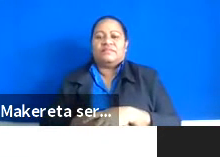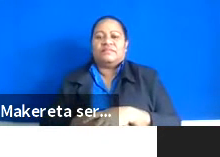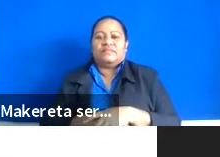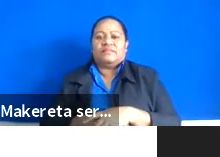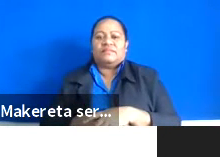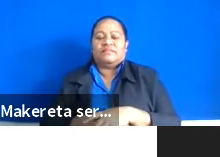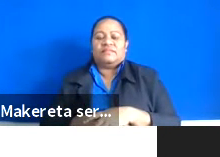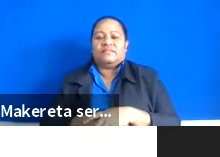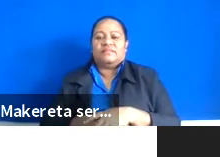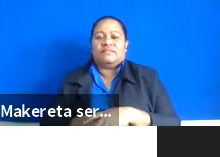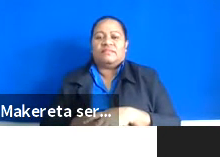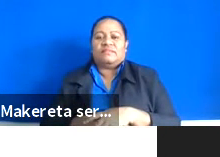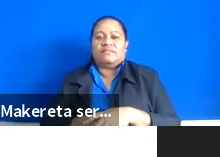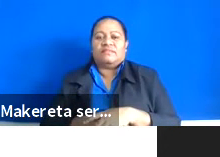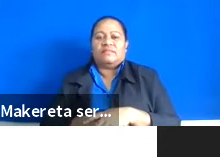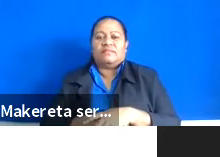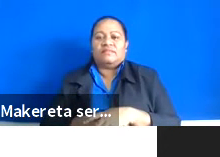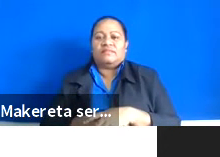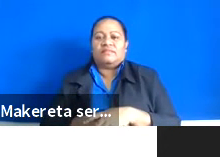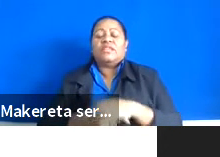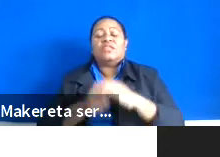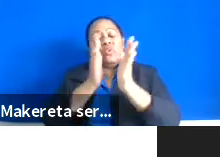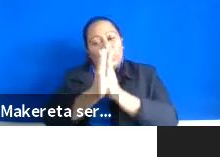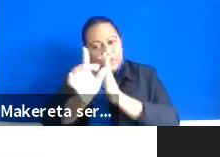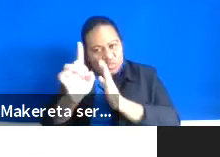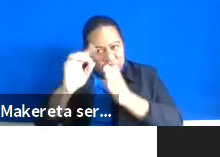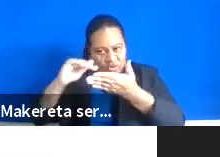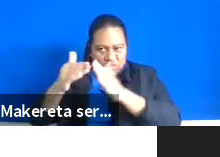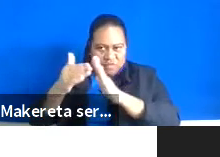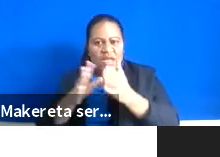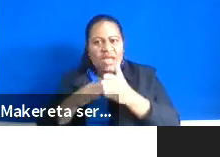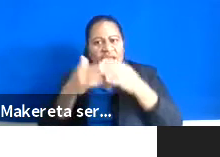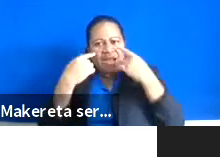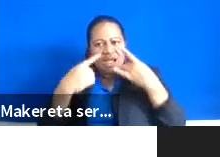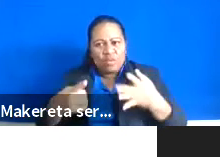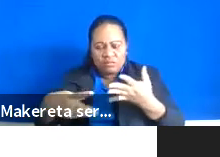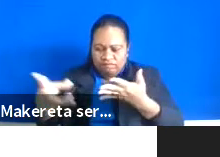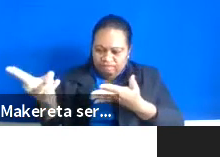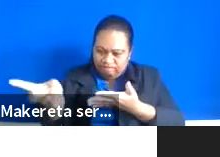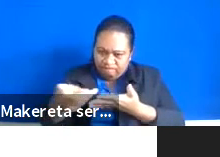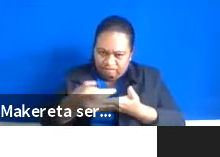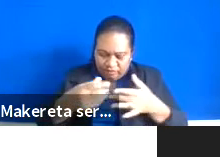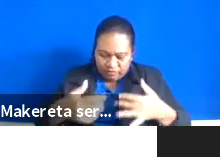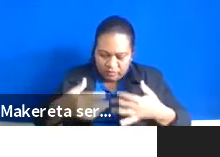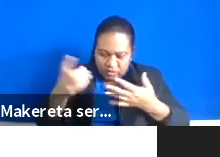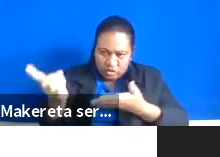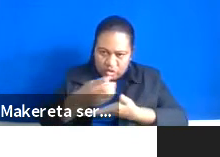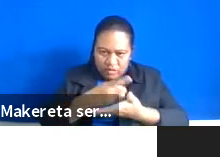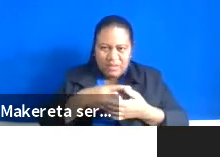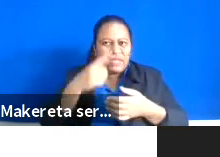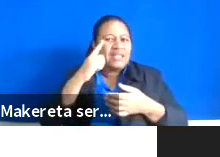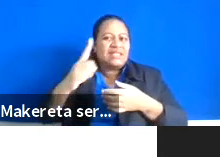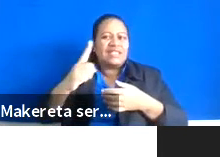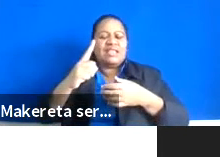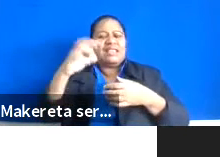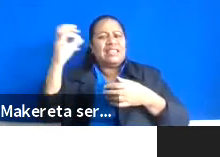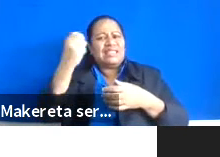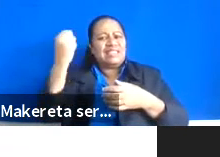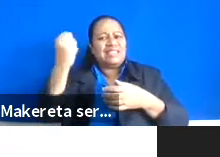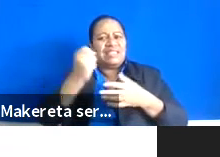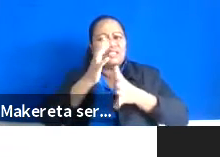So we went to one of the communities and we documented. The success story that was coming out from just